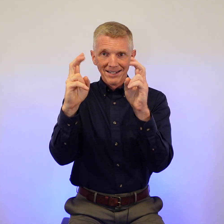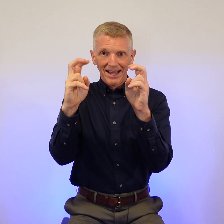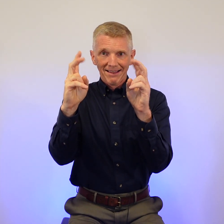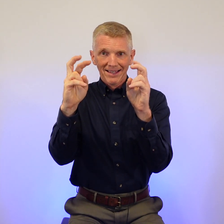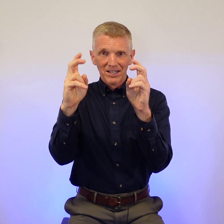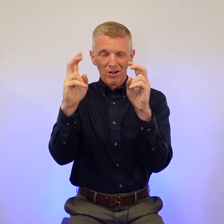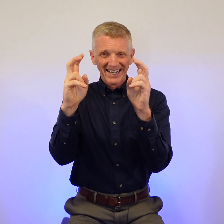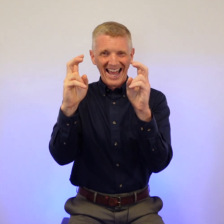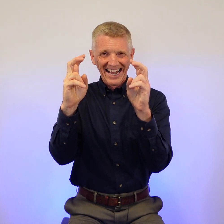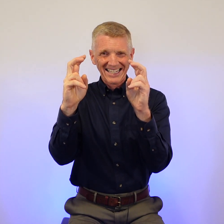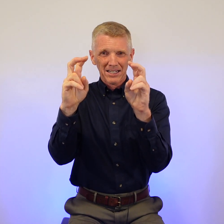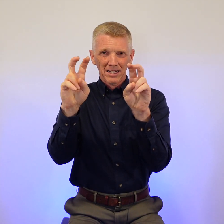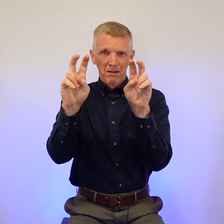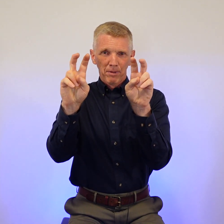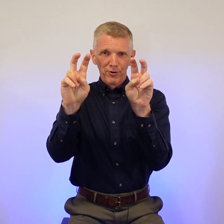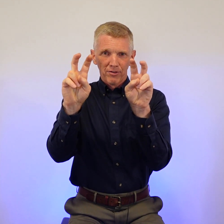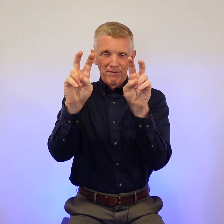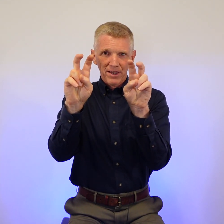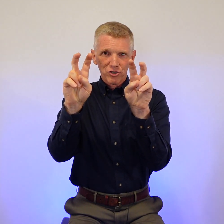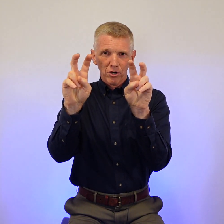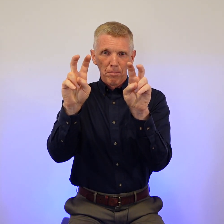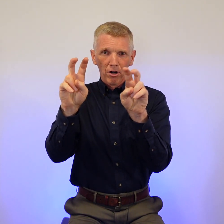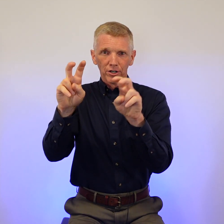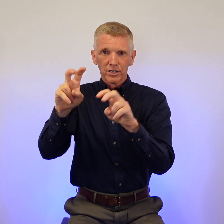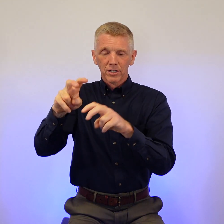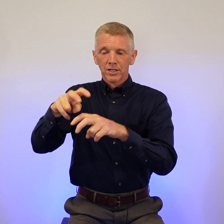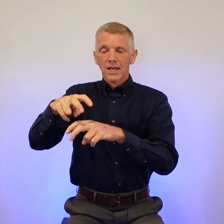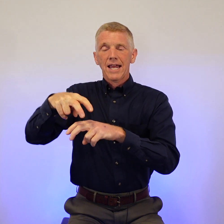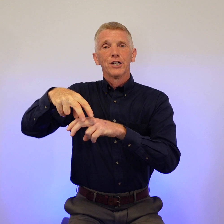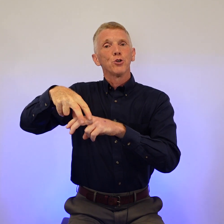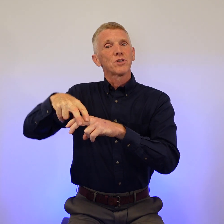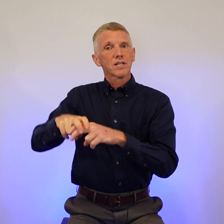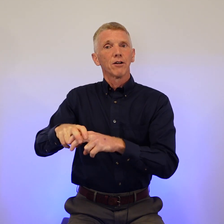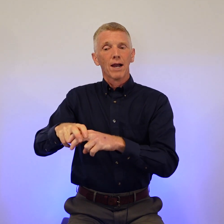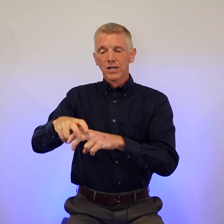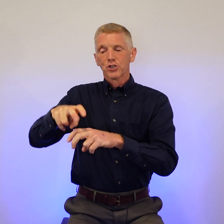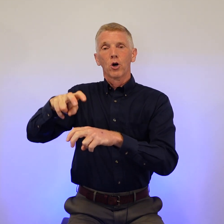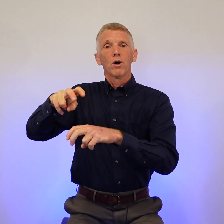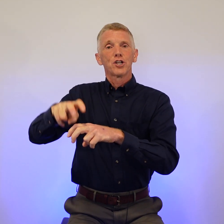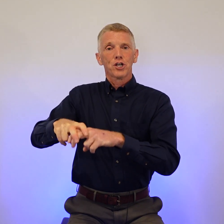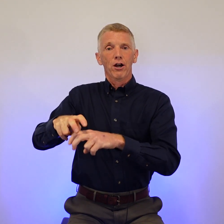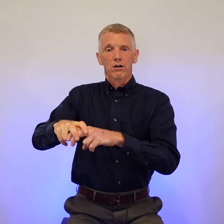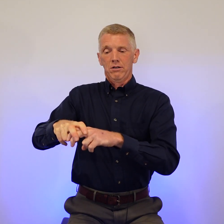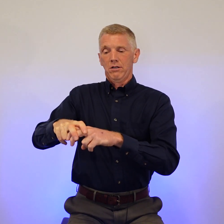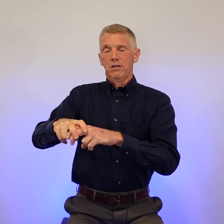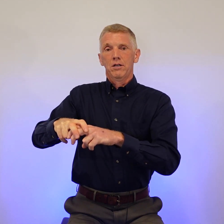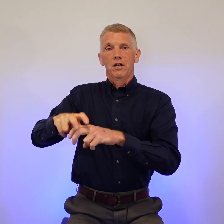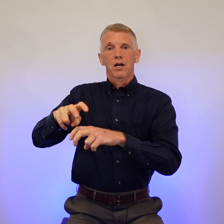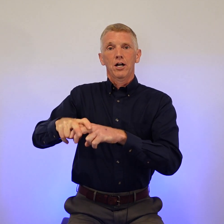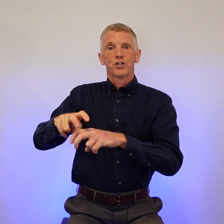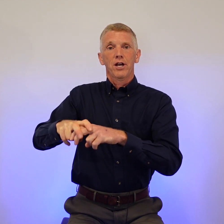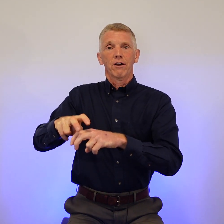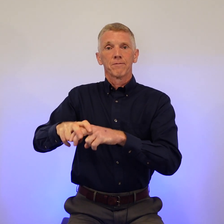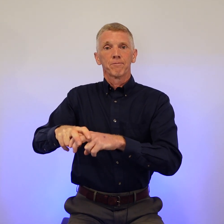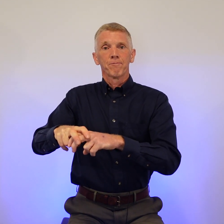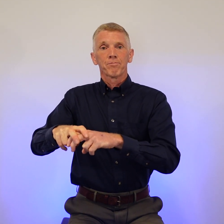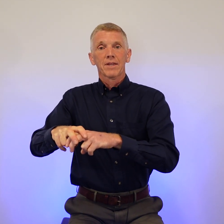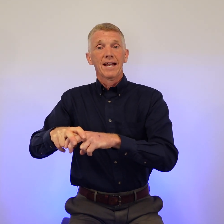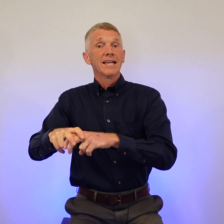like this, like an X, but the fingers are apart, and you sit, right? So a chair, a chair. And in a